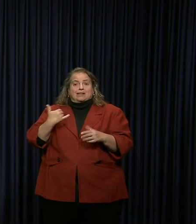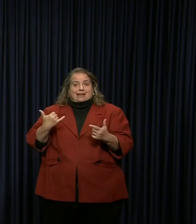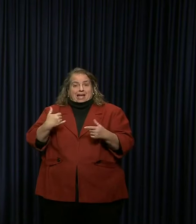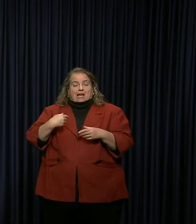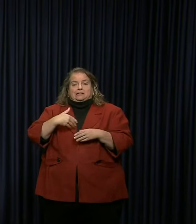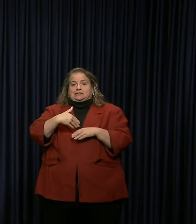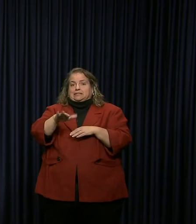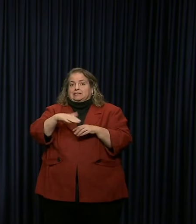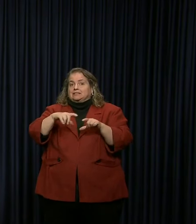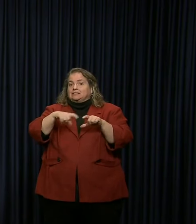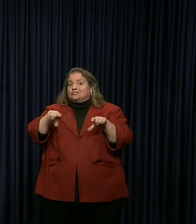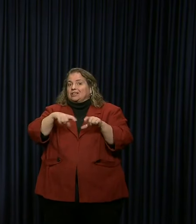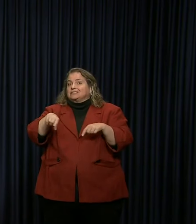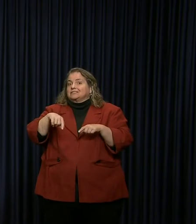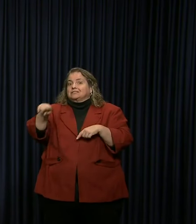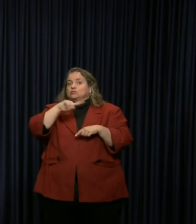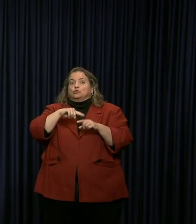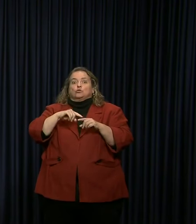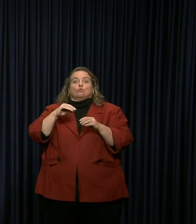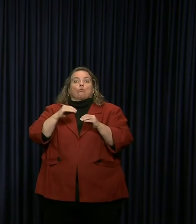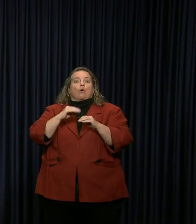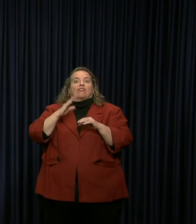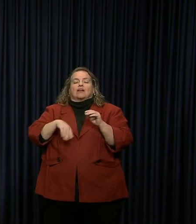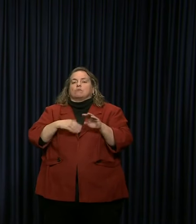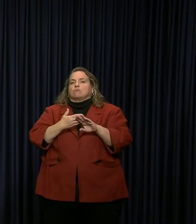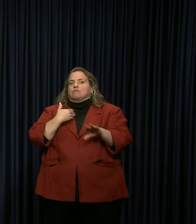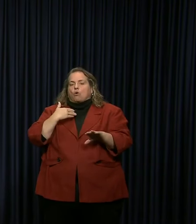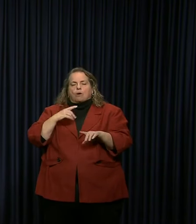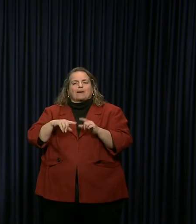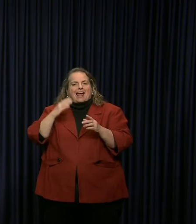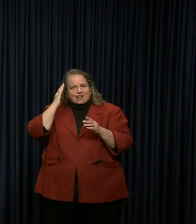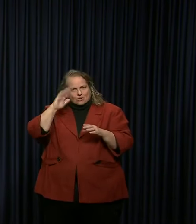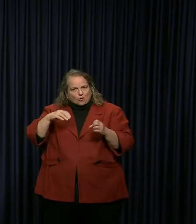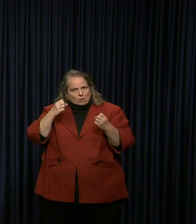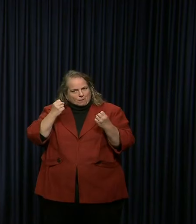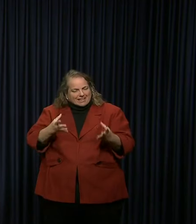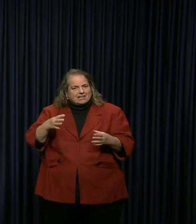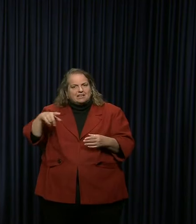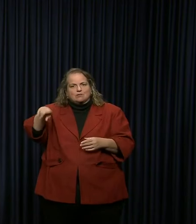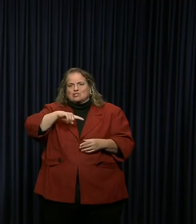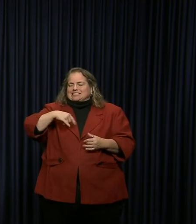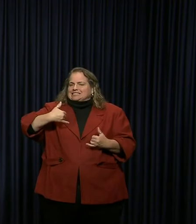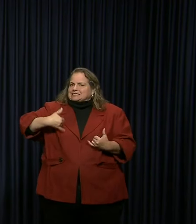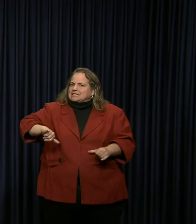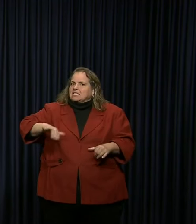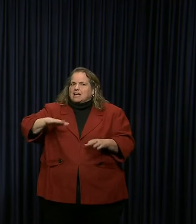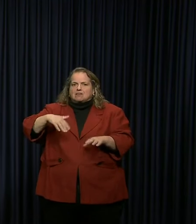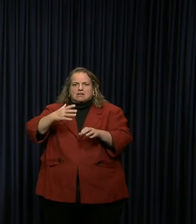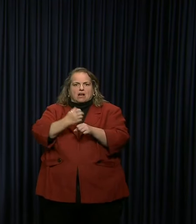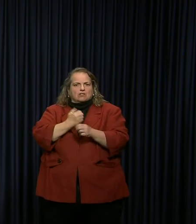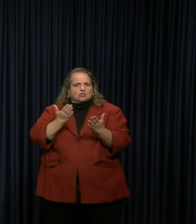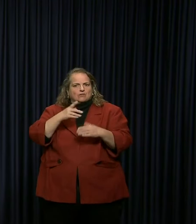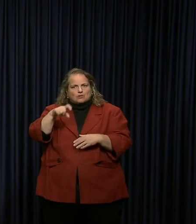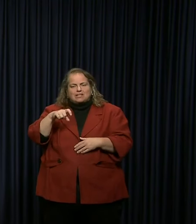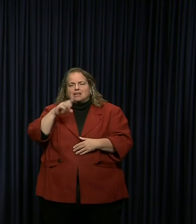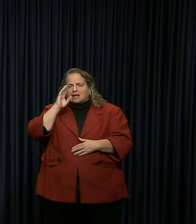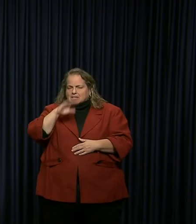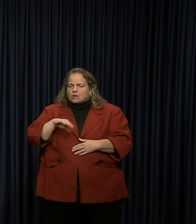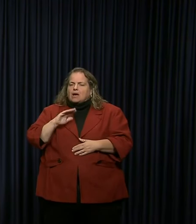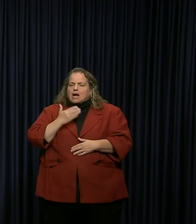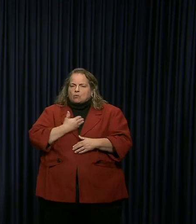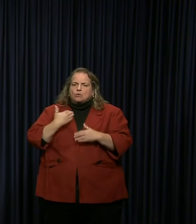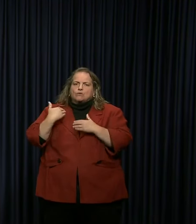than ever before. But I know many of you out there still haven't gotten the service that you need. That is our fault, and we are